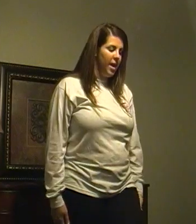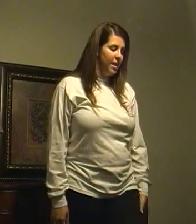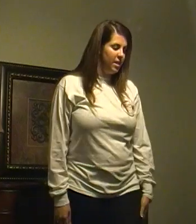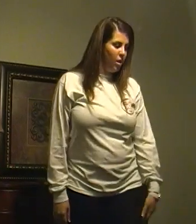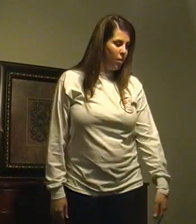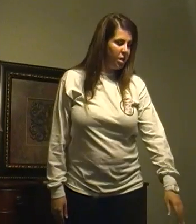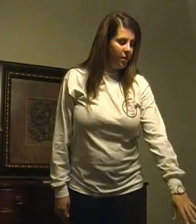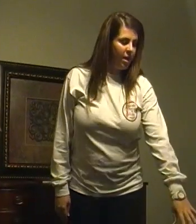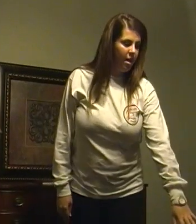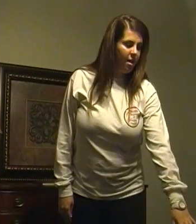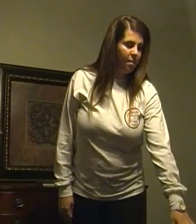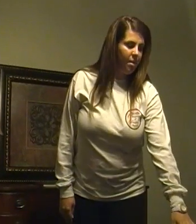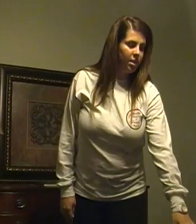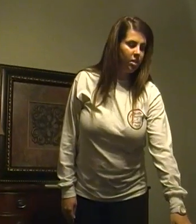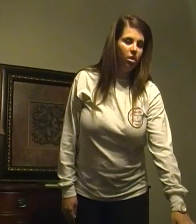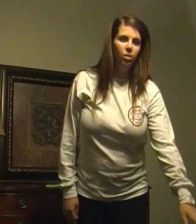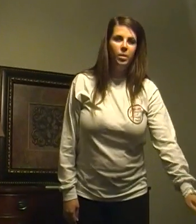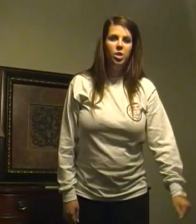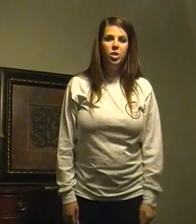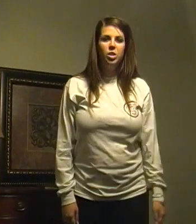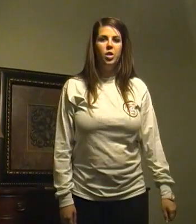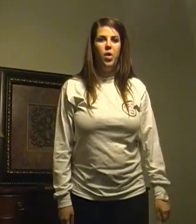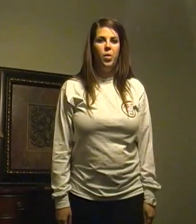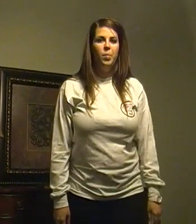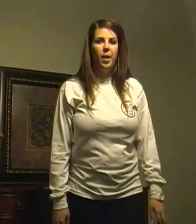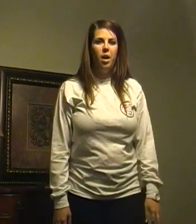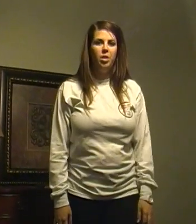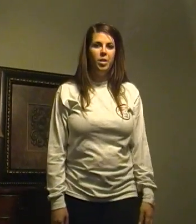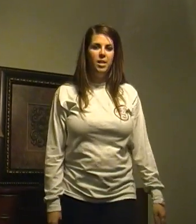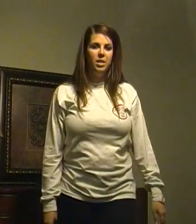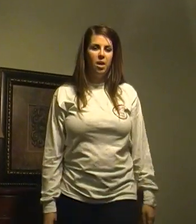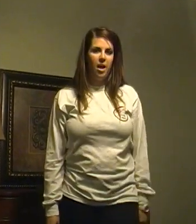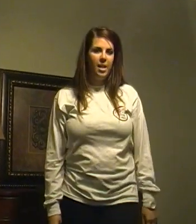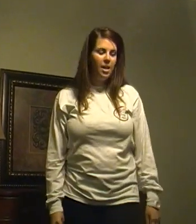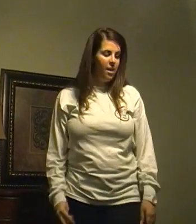Okay, so we're doing a song called Winter Snow by Audrey Assad.